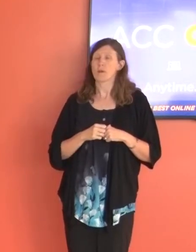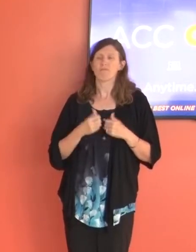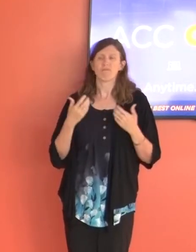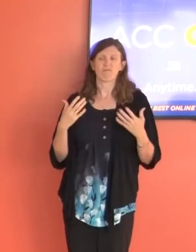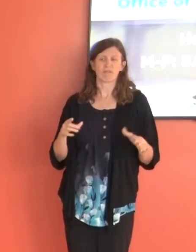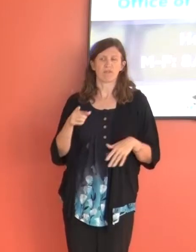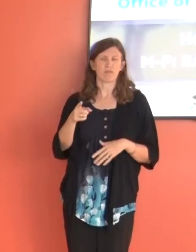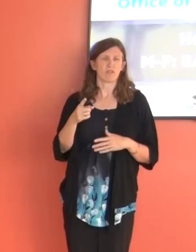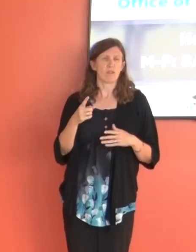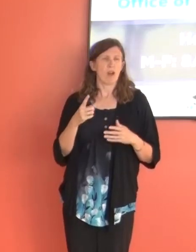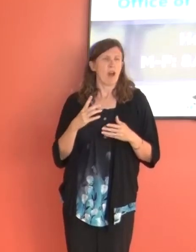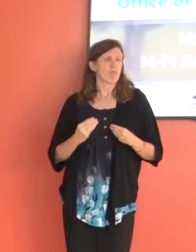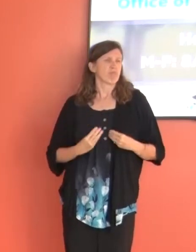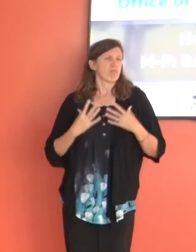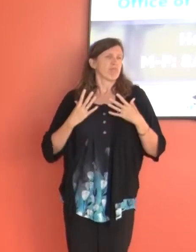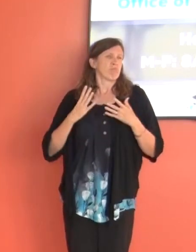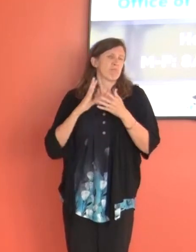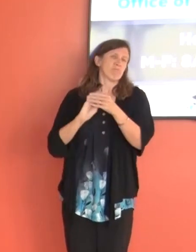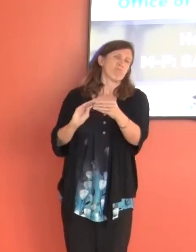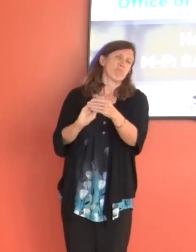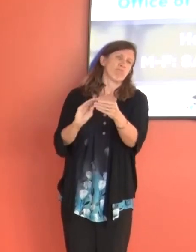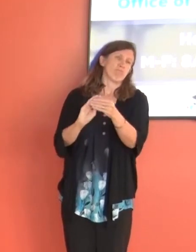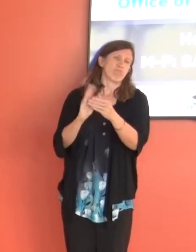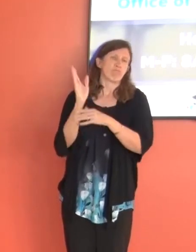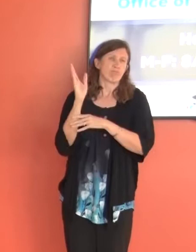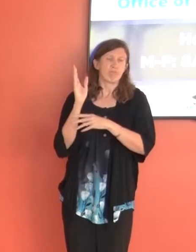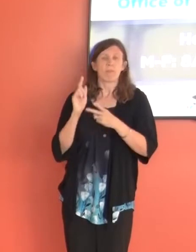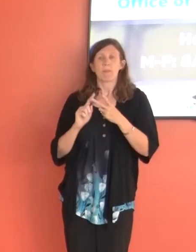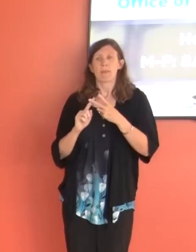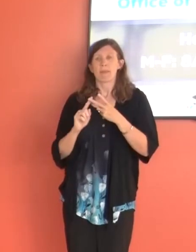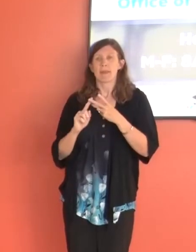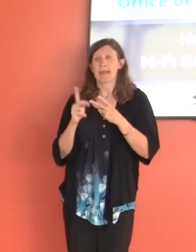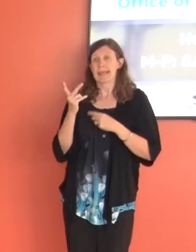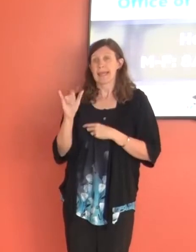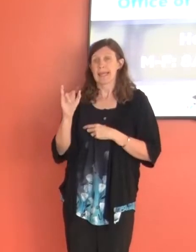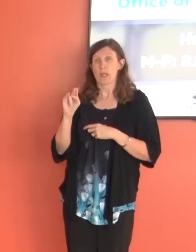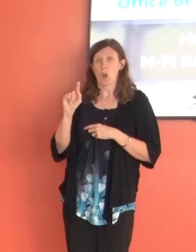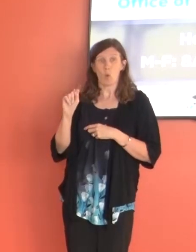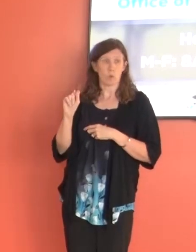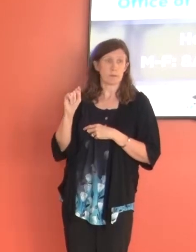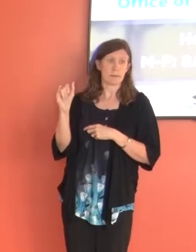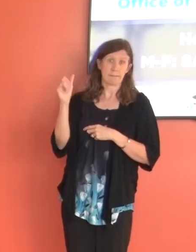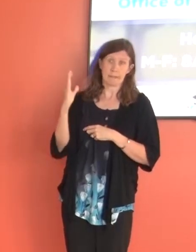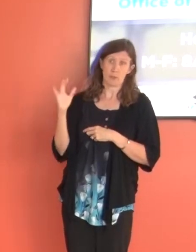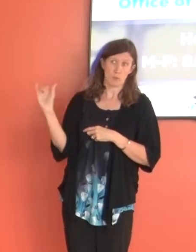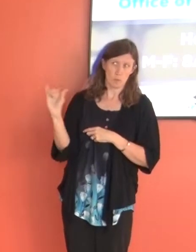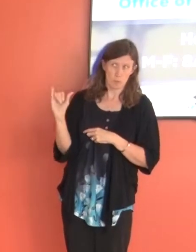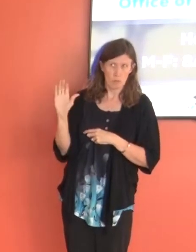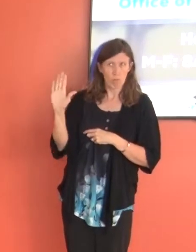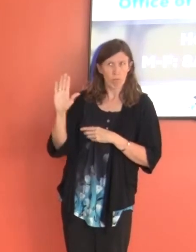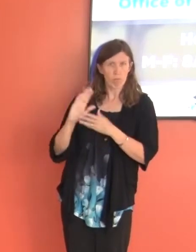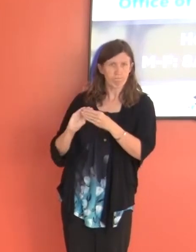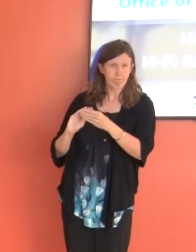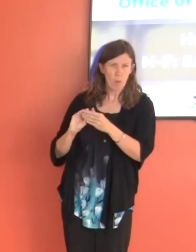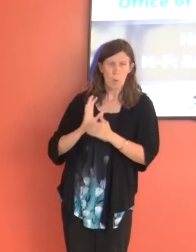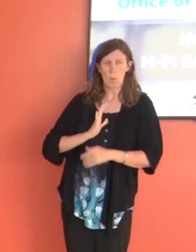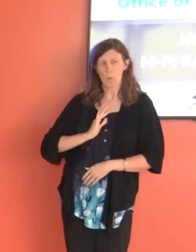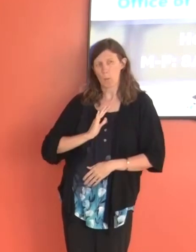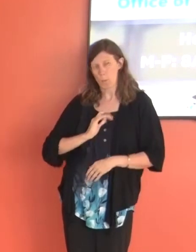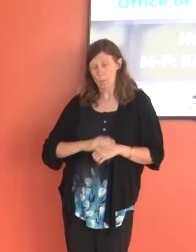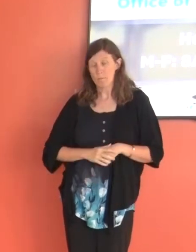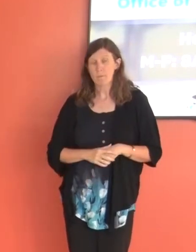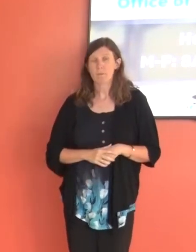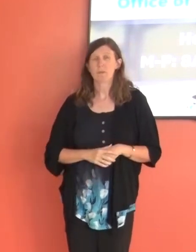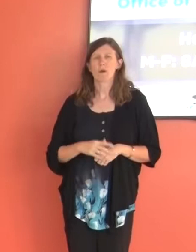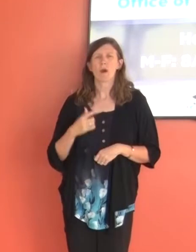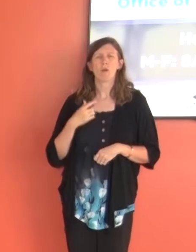Rhodes' inspirational words as well as hear from our keynote speaker. And so I just want to touch on that as we